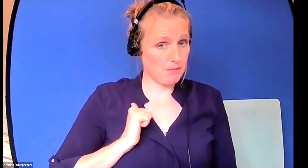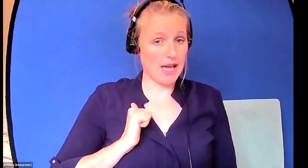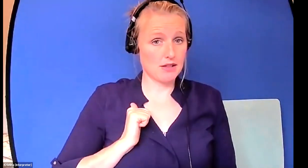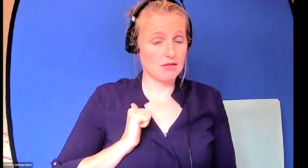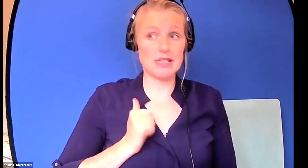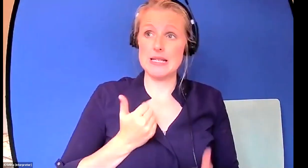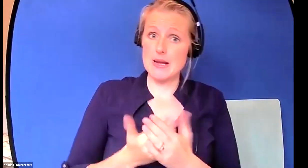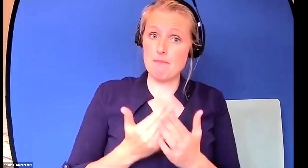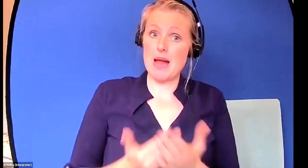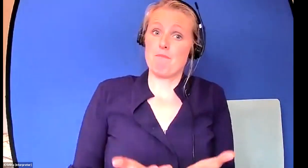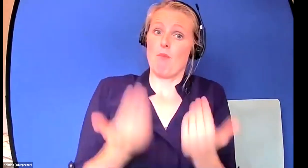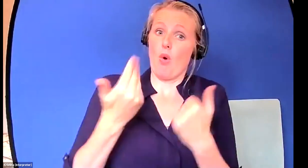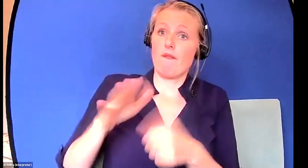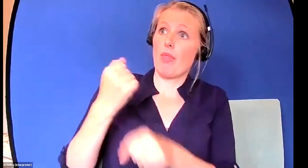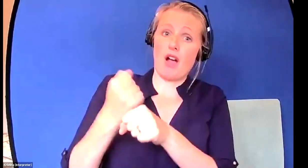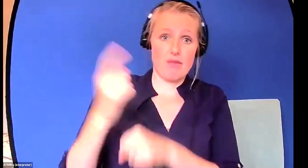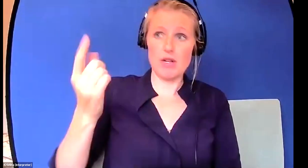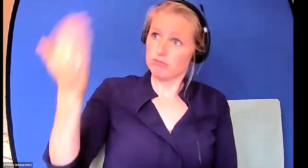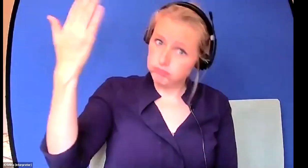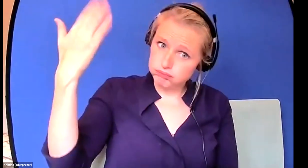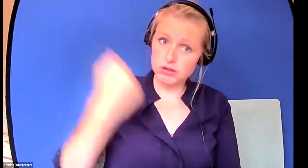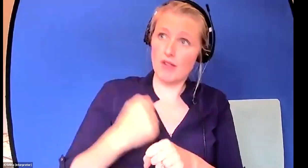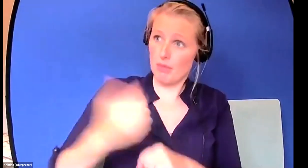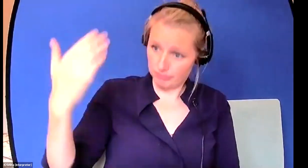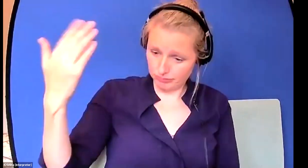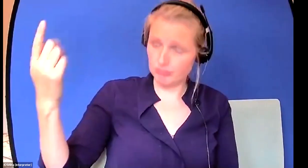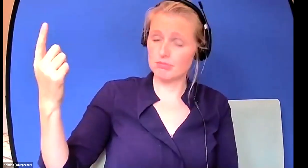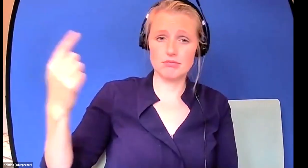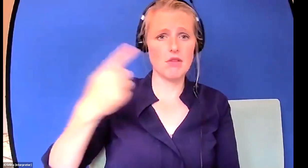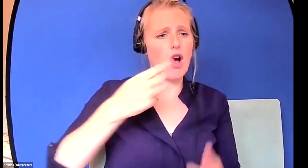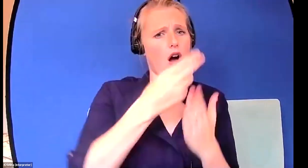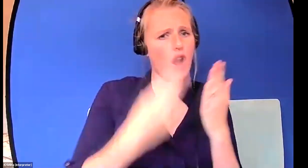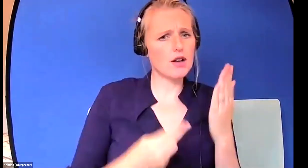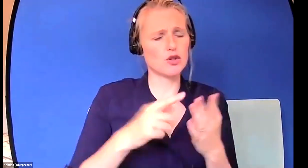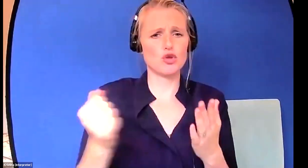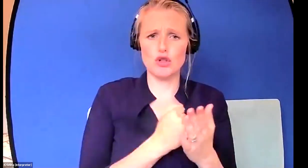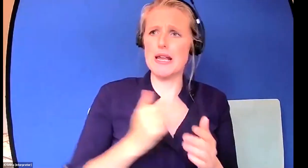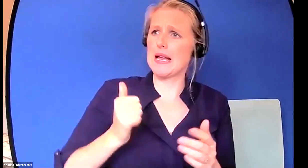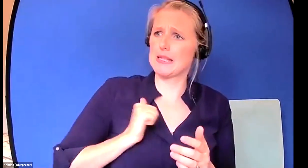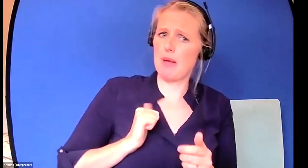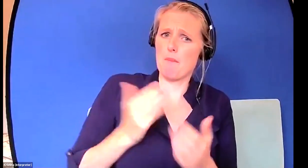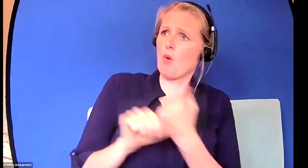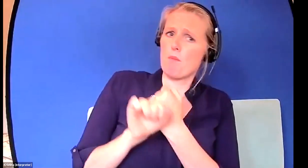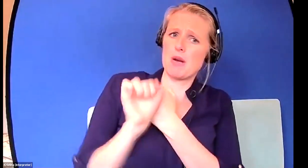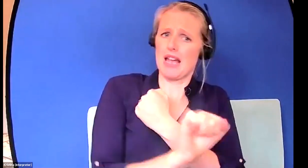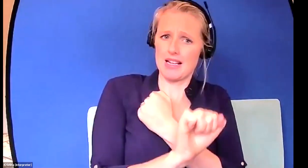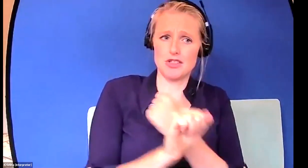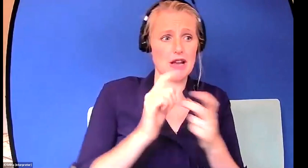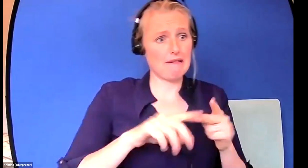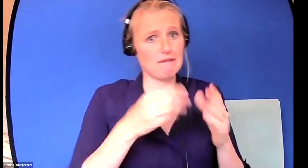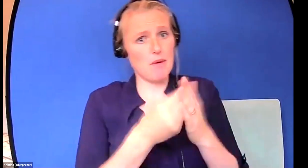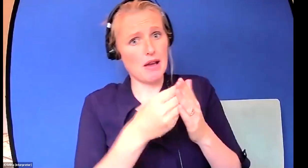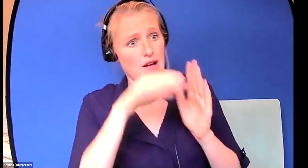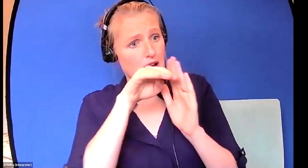more from the state. For artists, enhanced social security and welfare supports and a greater protection against economic